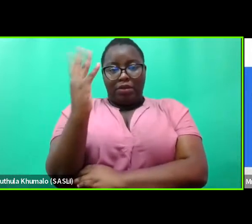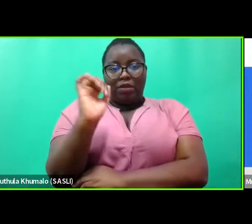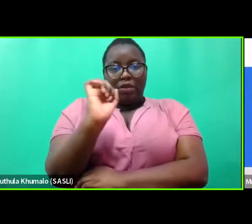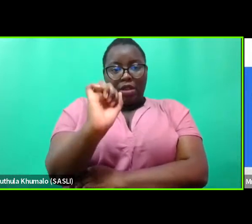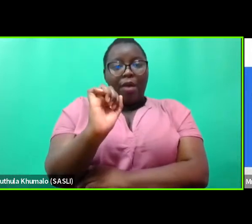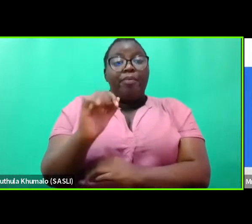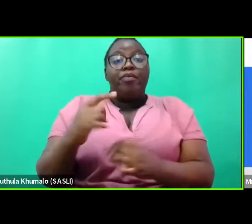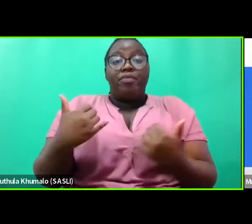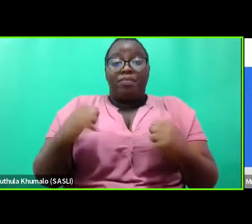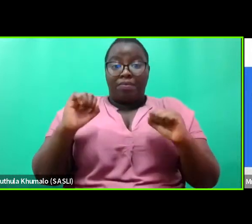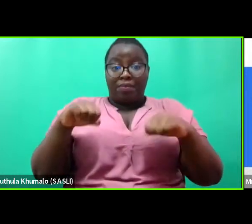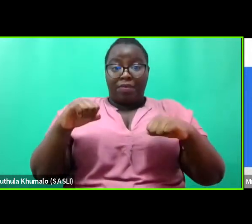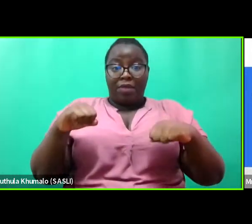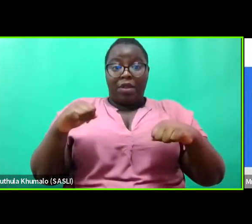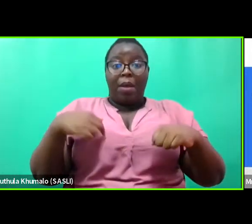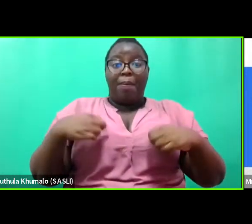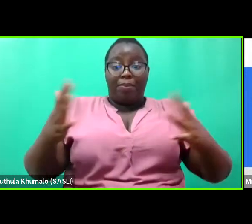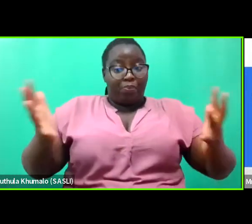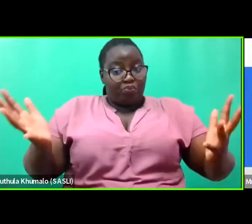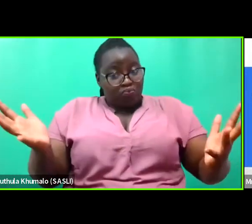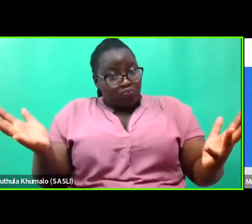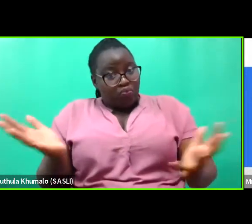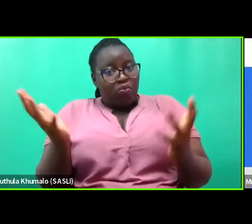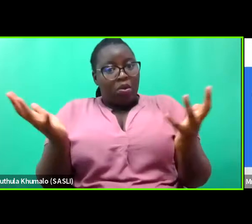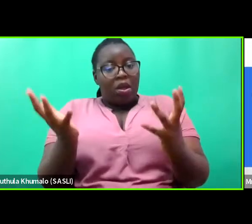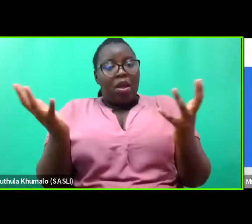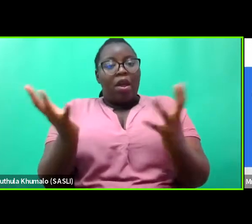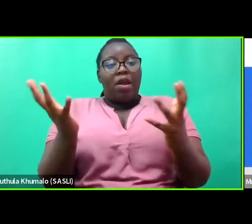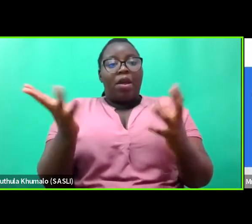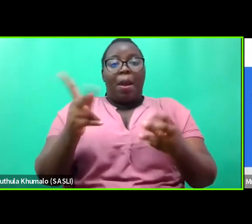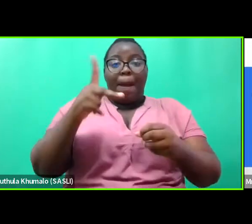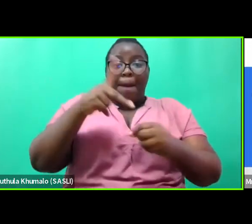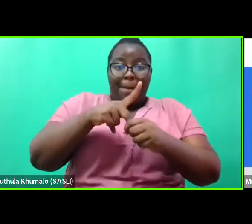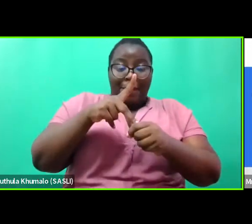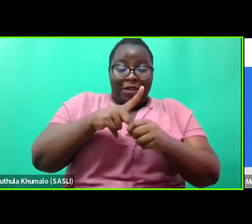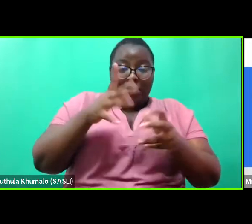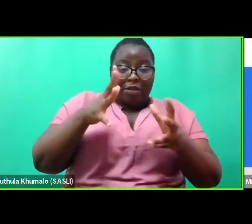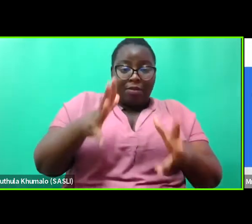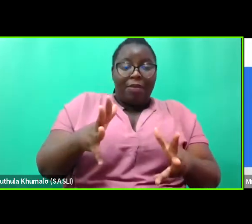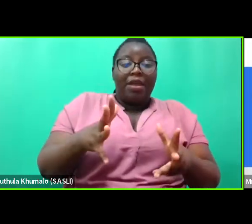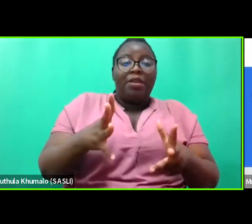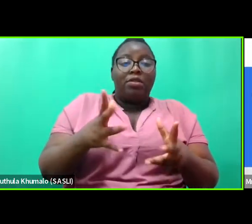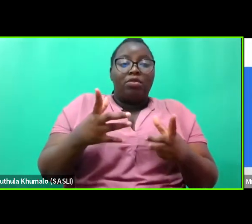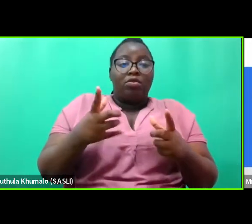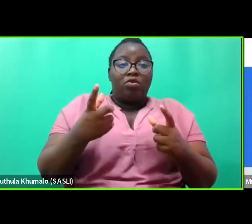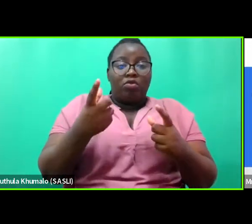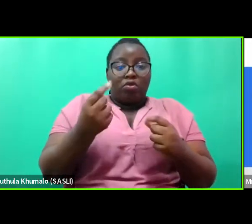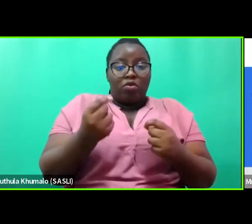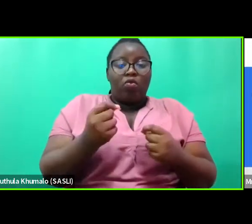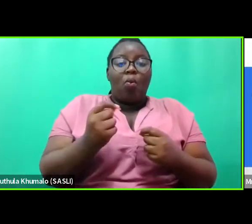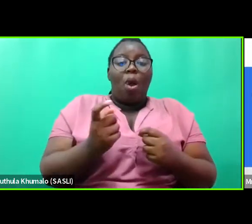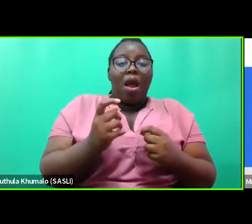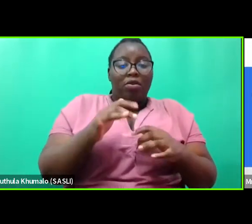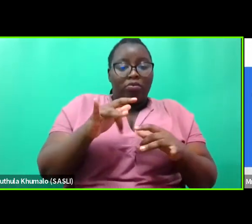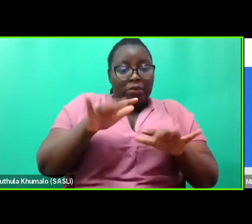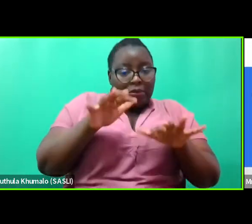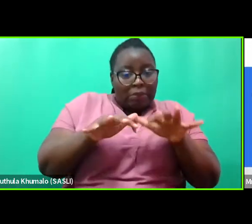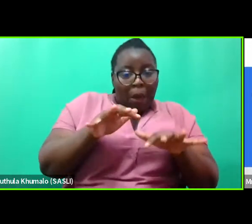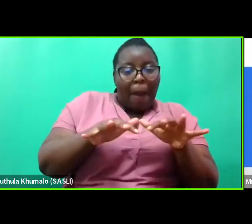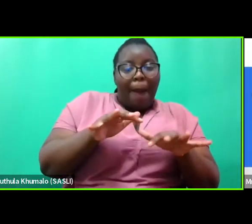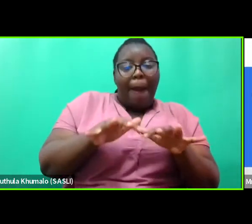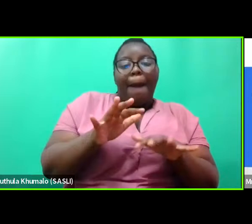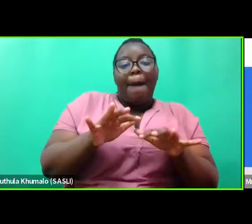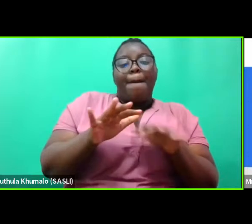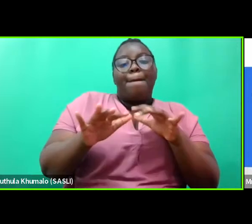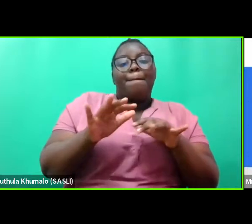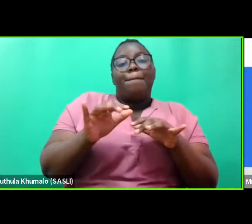encourage the participants to forward all their questions to the question and answer section, and